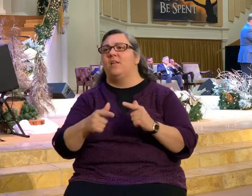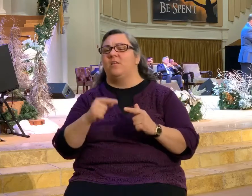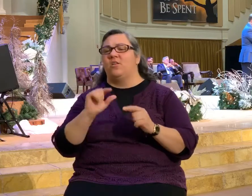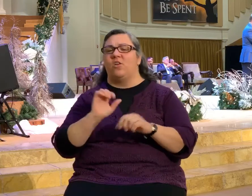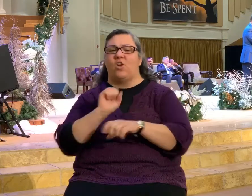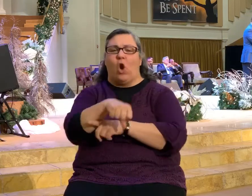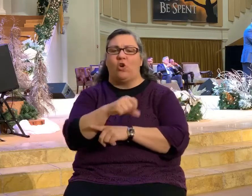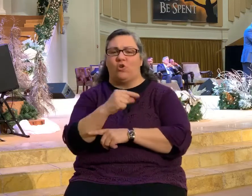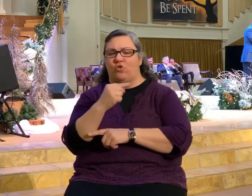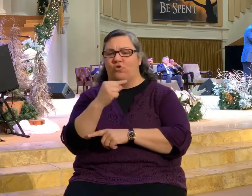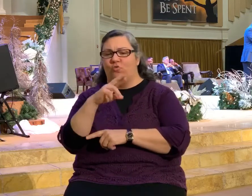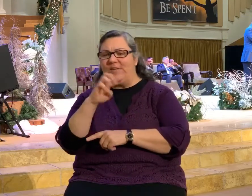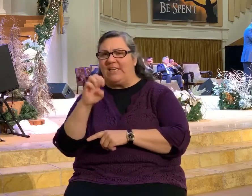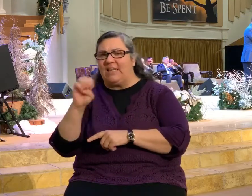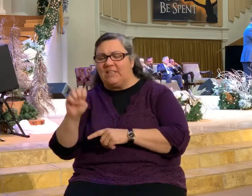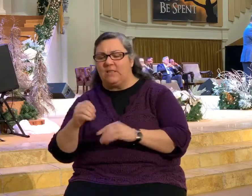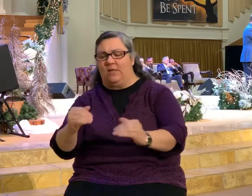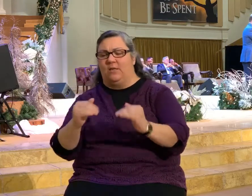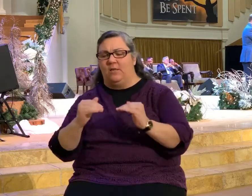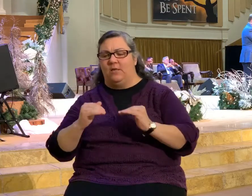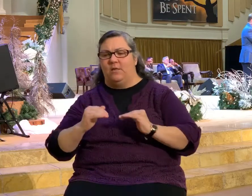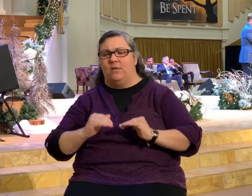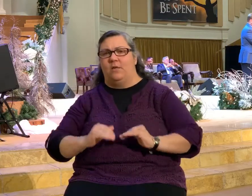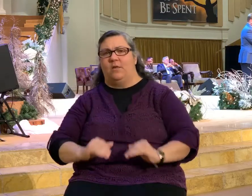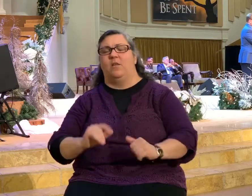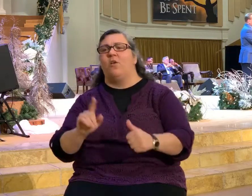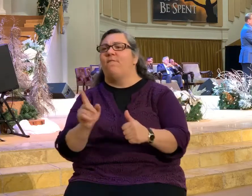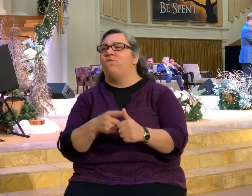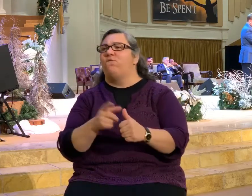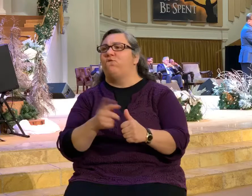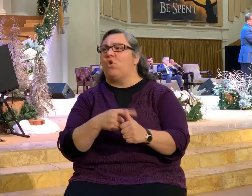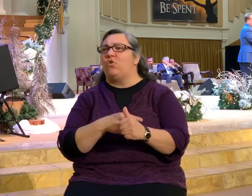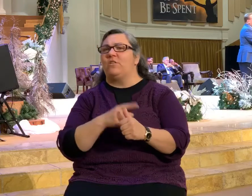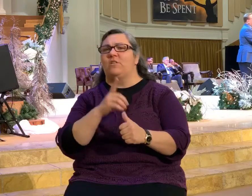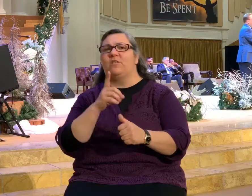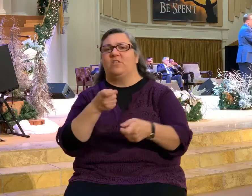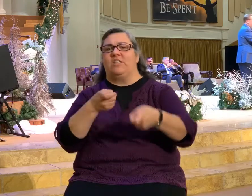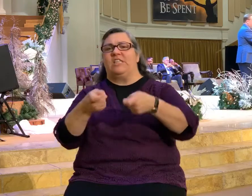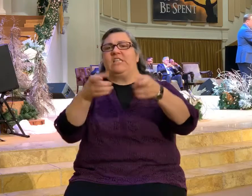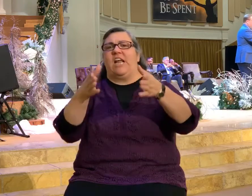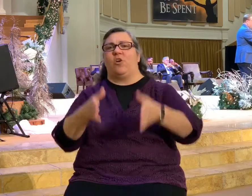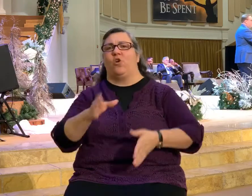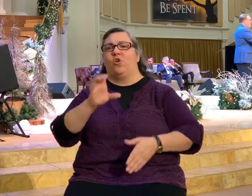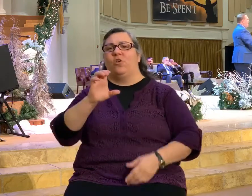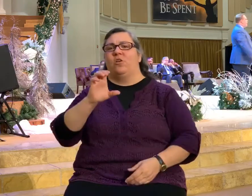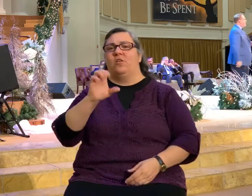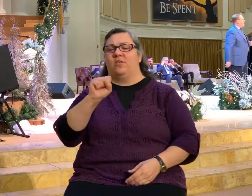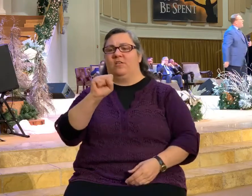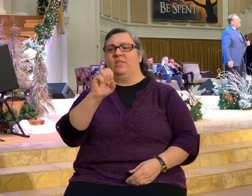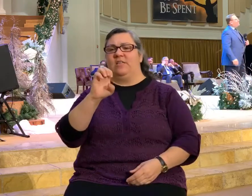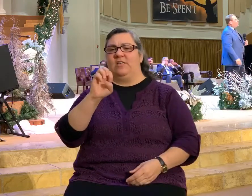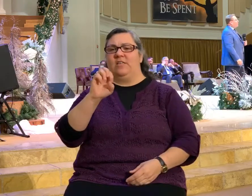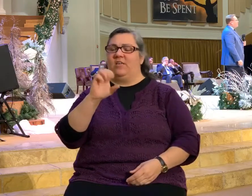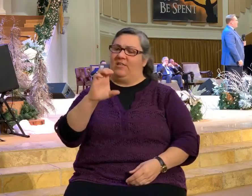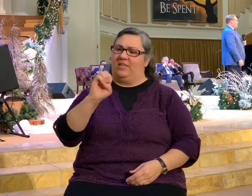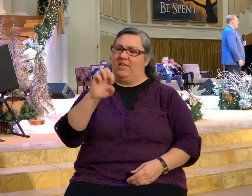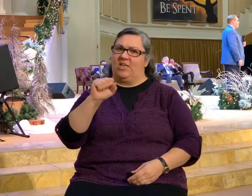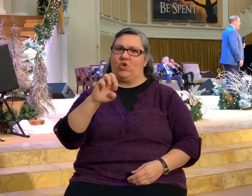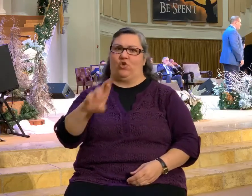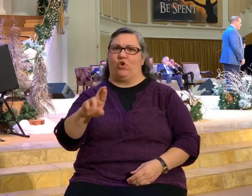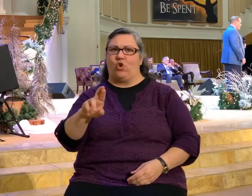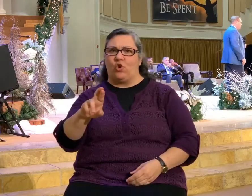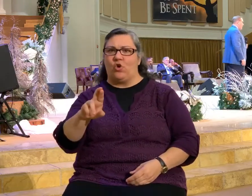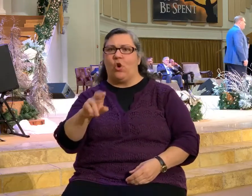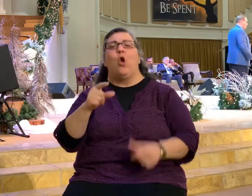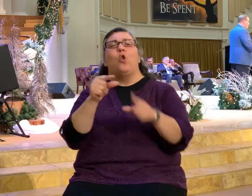Greece. There, under the leadership of the first dictator, Julius Caesar, I learned a lot. The word